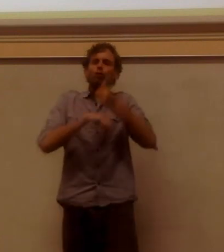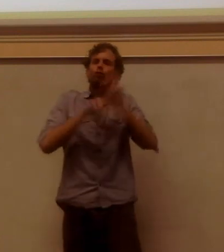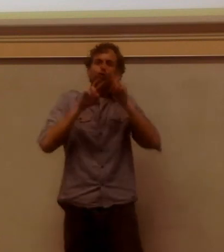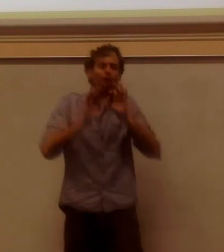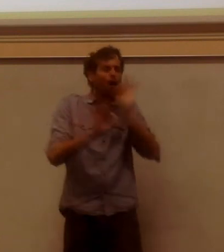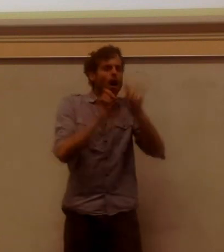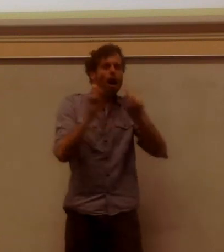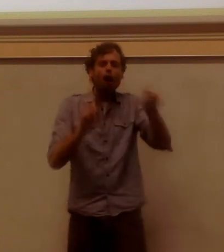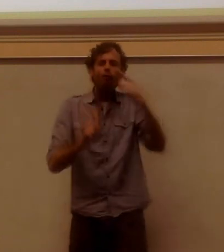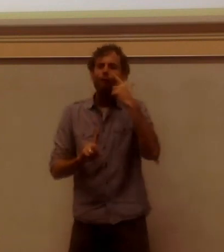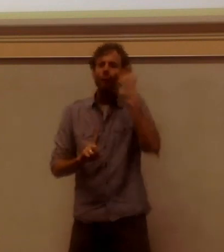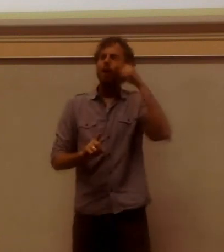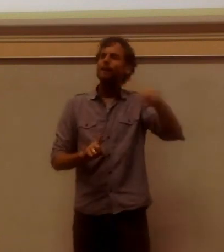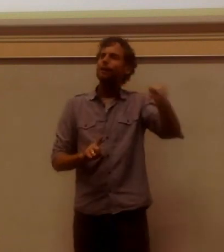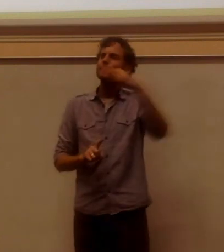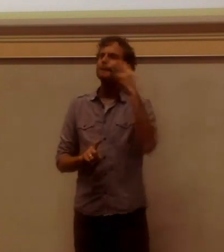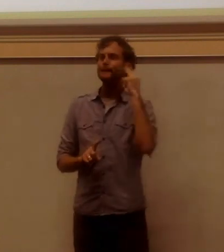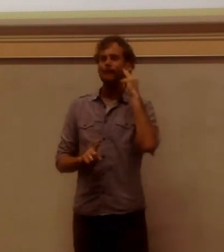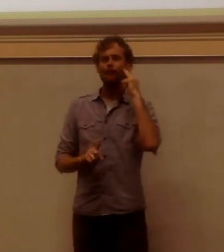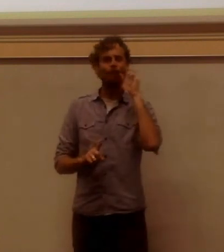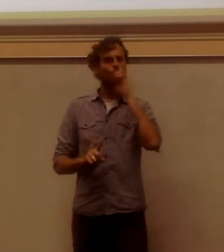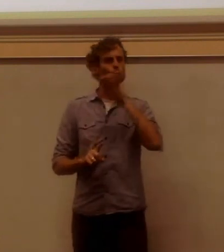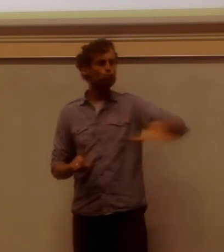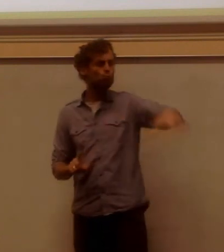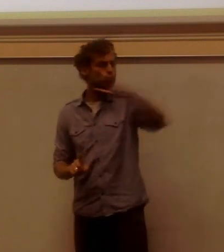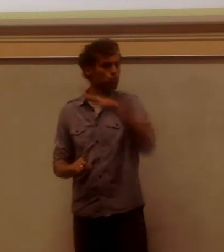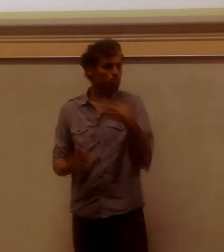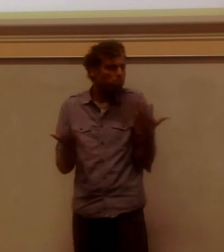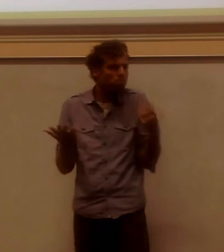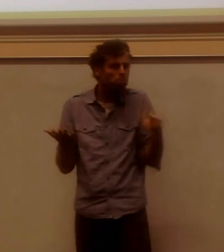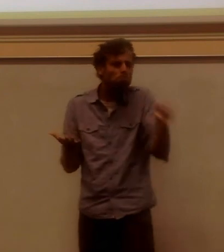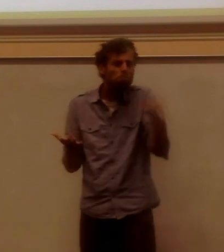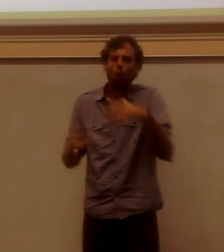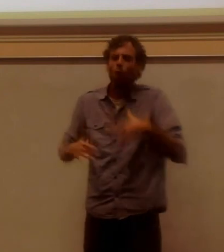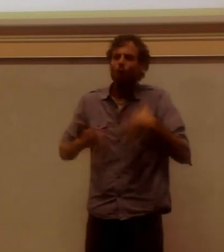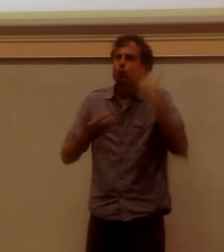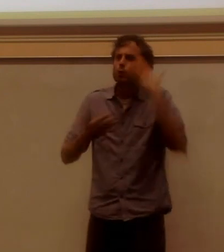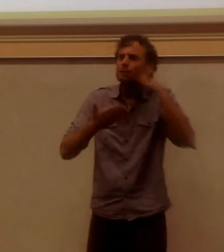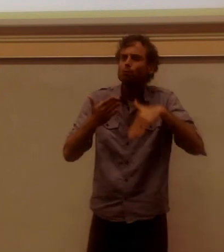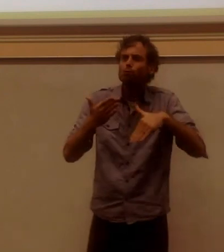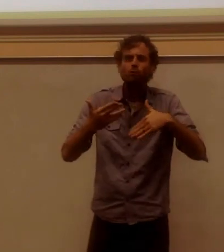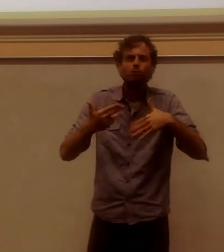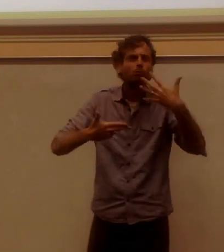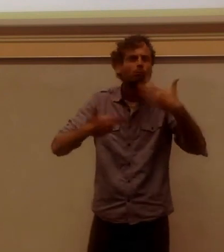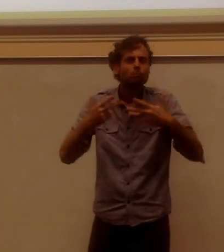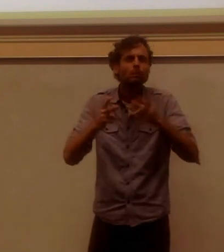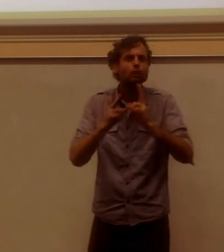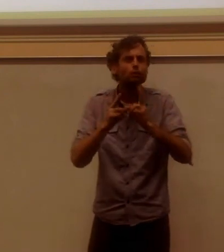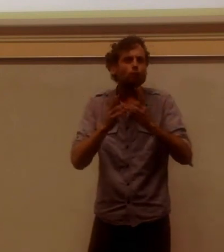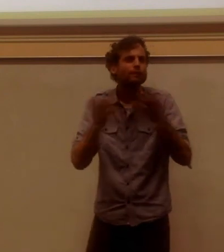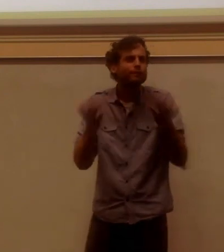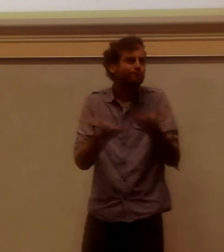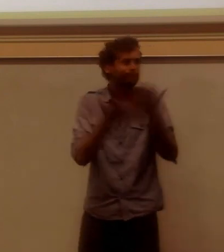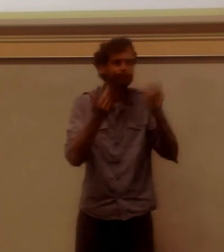it was ascertained that it was necessary to conduct a survey to determine the needs and experiences of